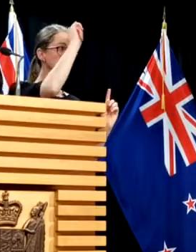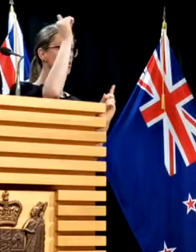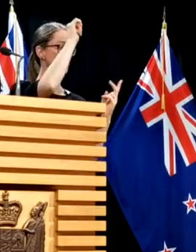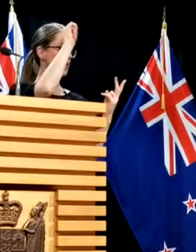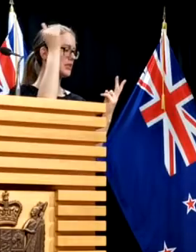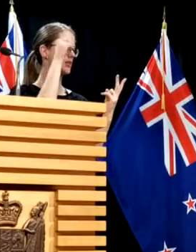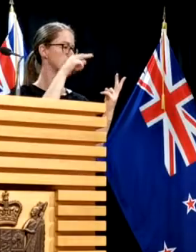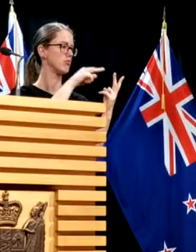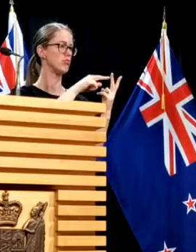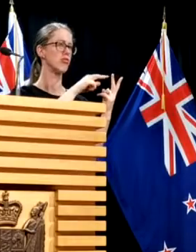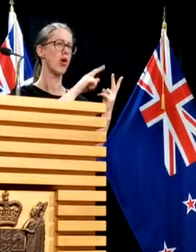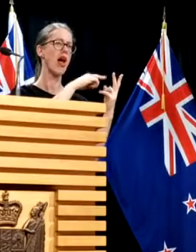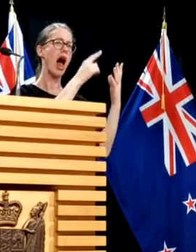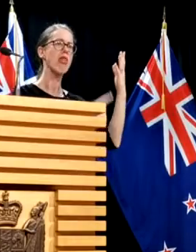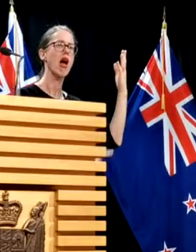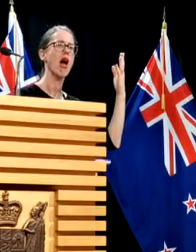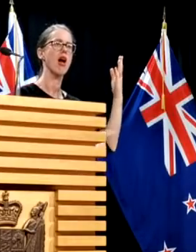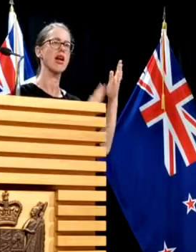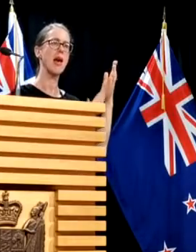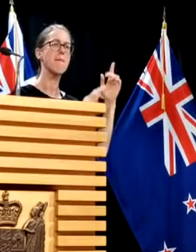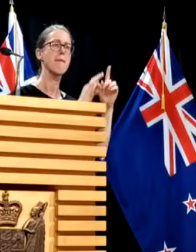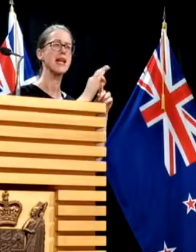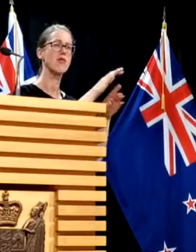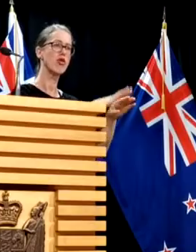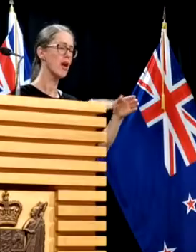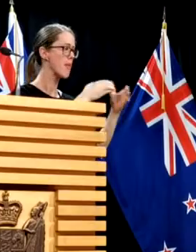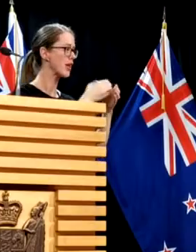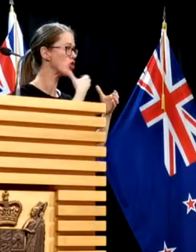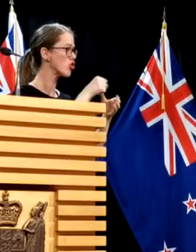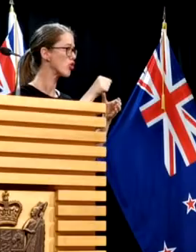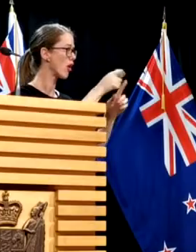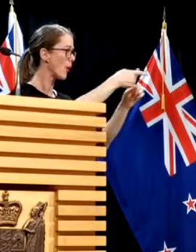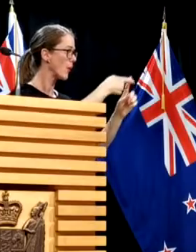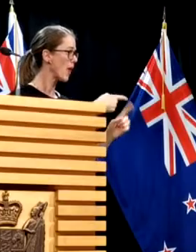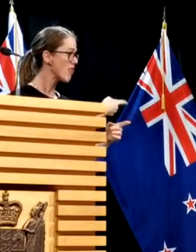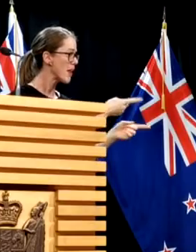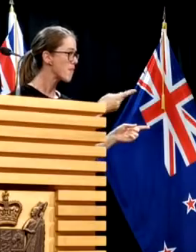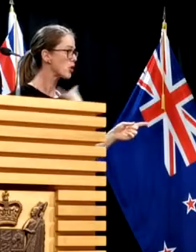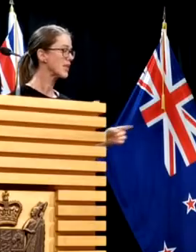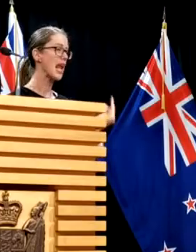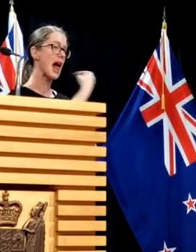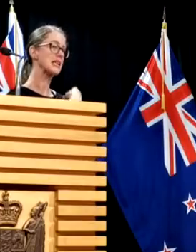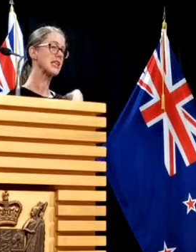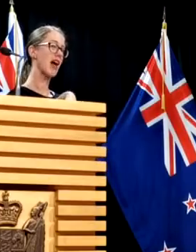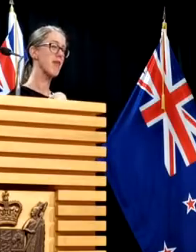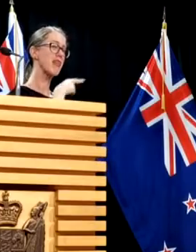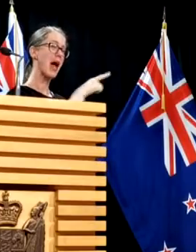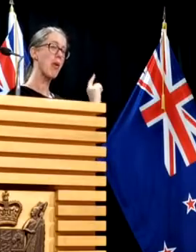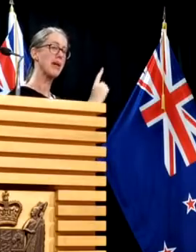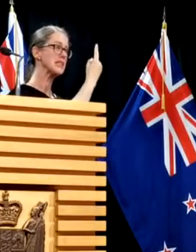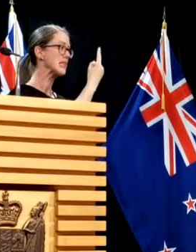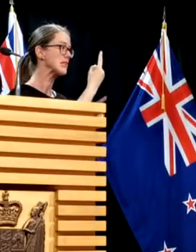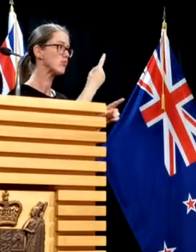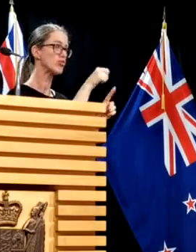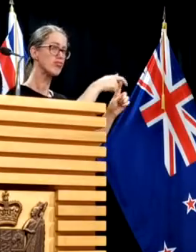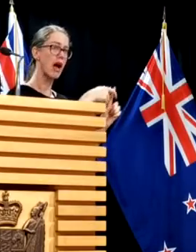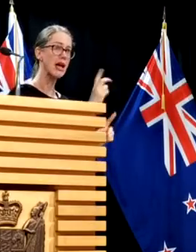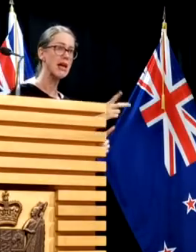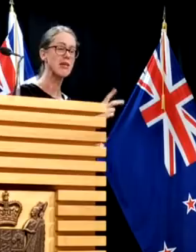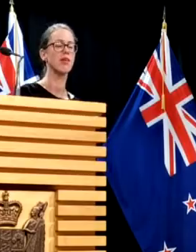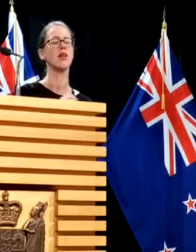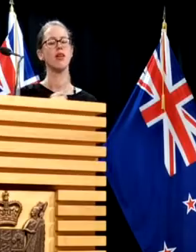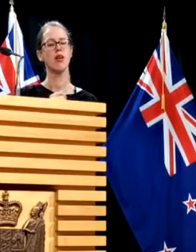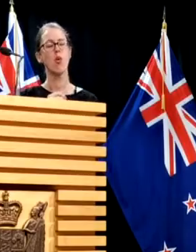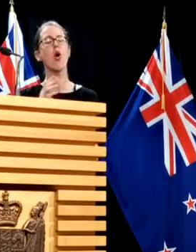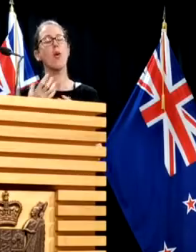also bring in Julia Dente, Eugenie Sage, the people who are also ministers in your last council? Look, what we also have to balance is that whilst there are those skill